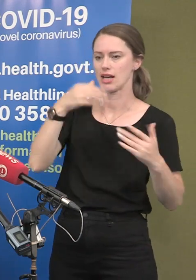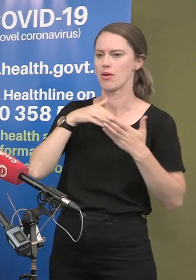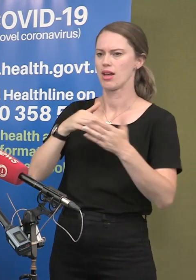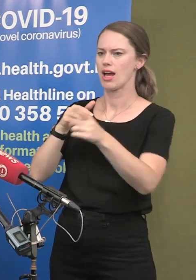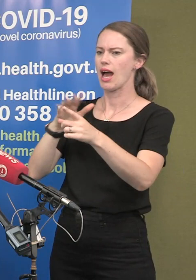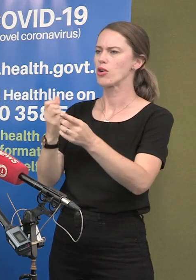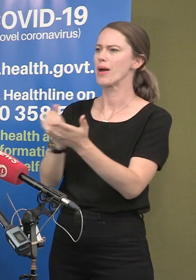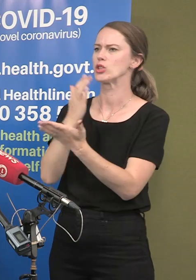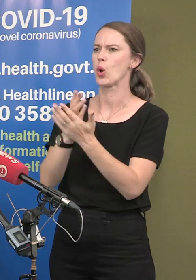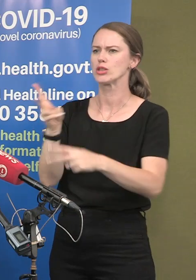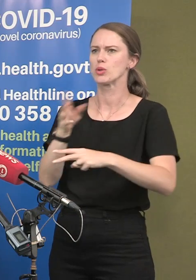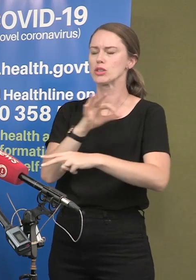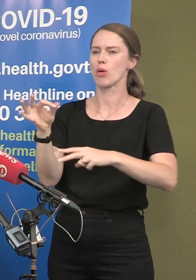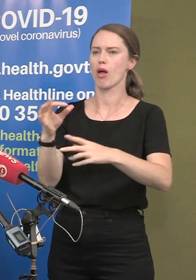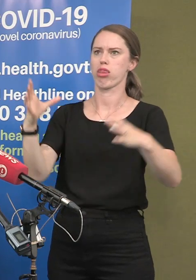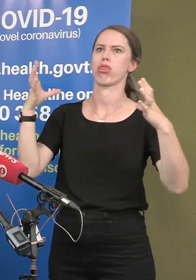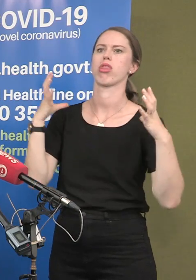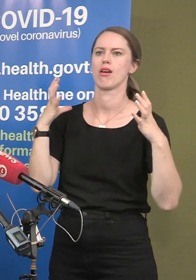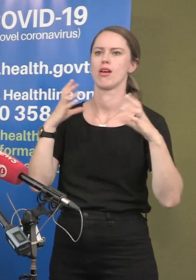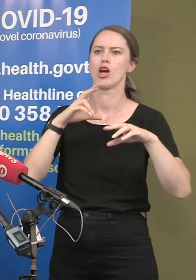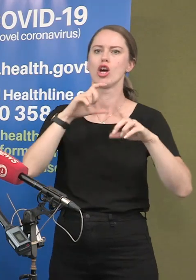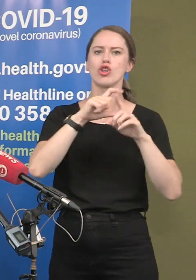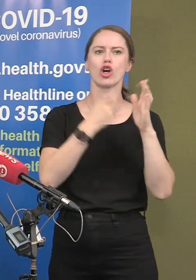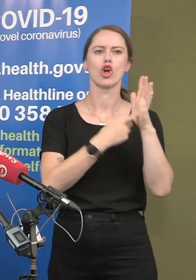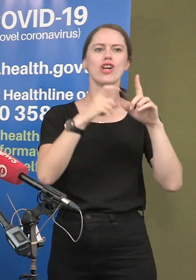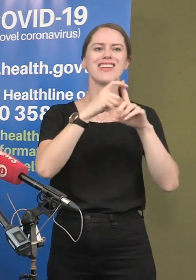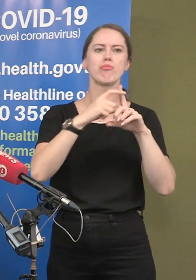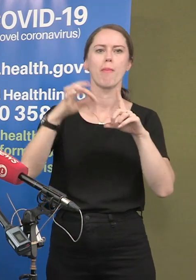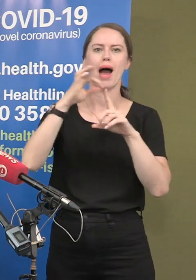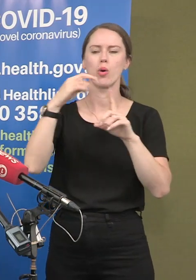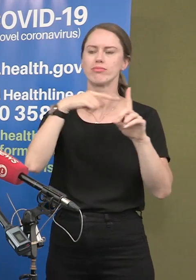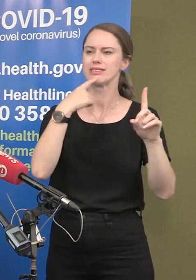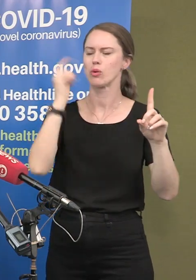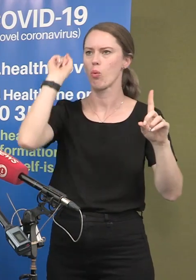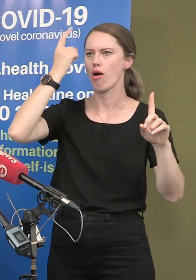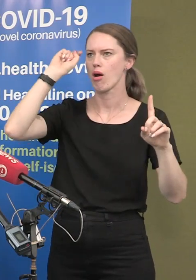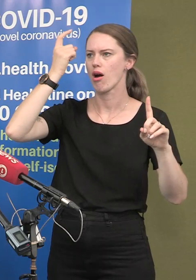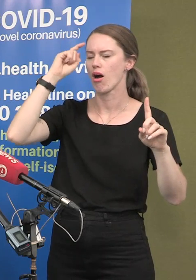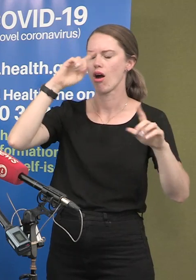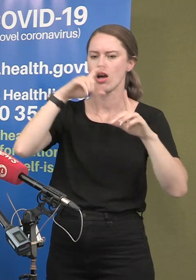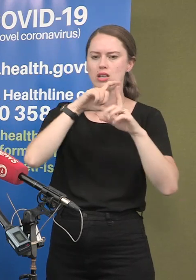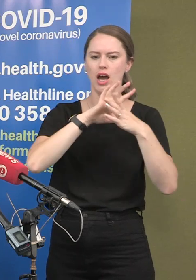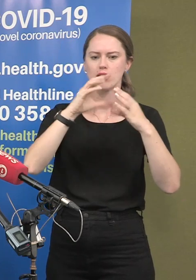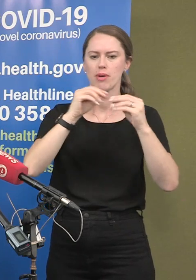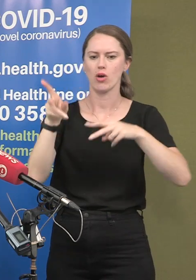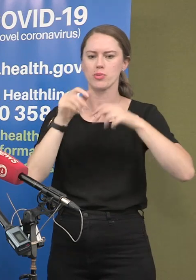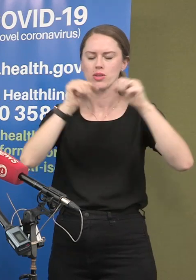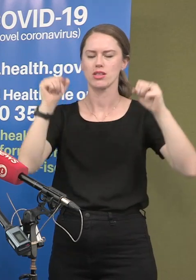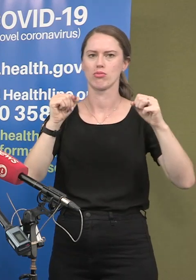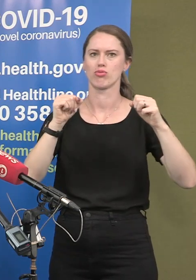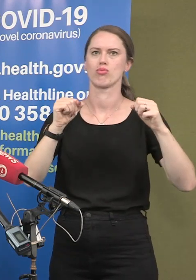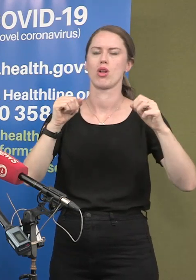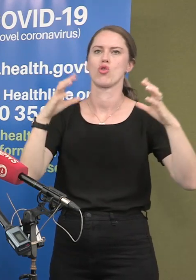sure hospitals don't get overwhelmed? Dr. Deborah Powell has said that she's really worried about DHBs and the whole hospital system is really